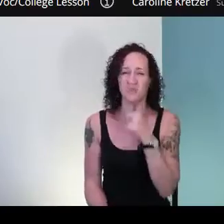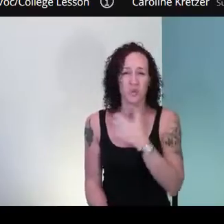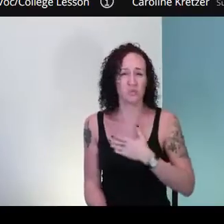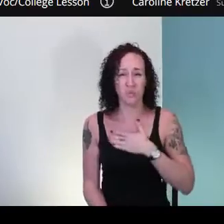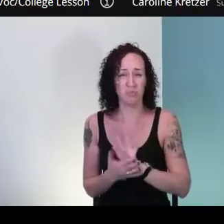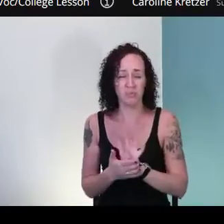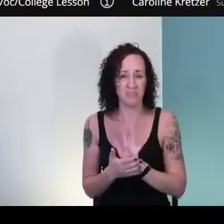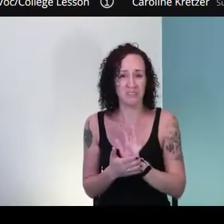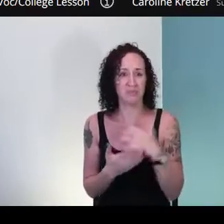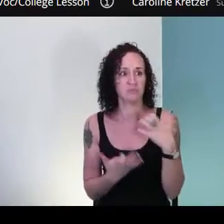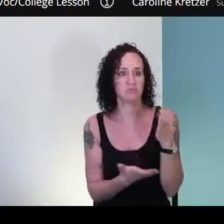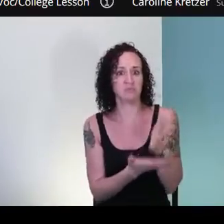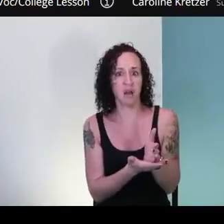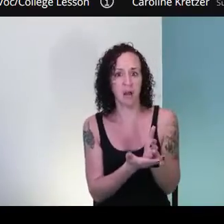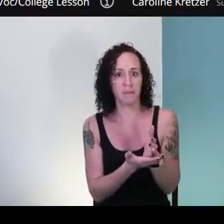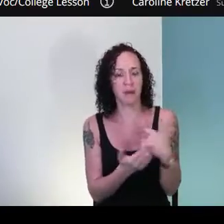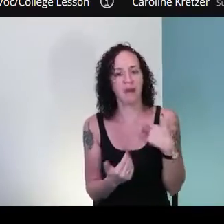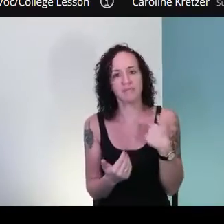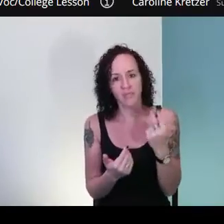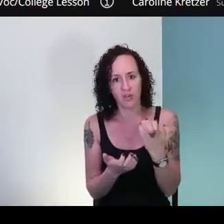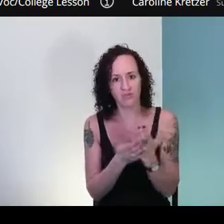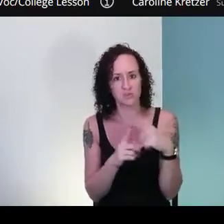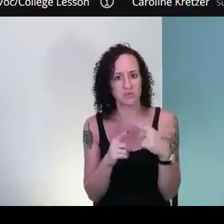consent, because one person no longer wants to do it.